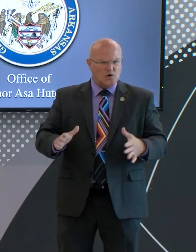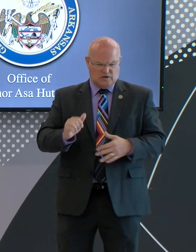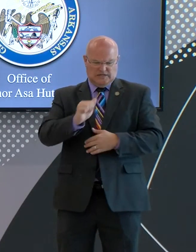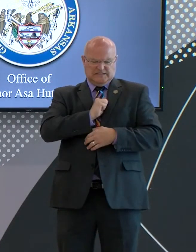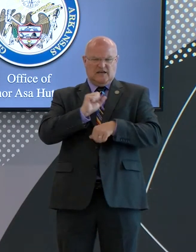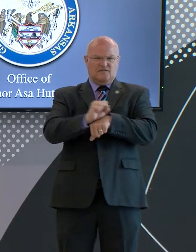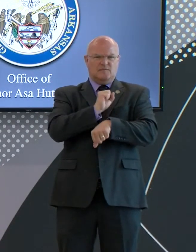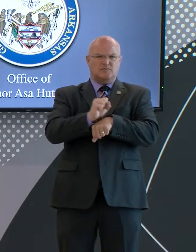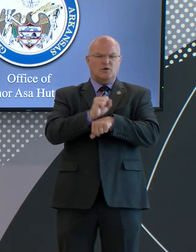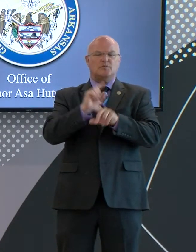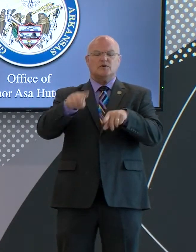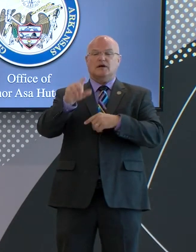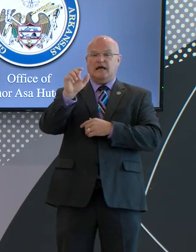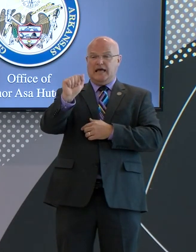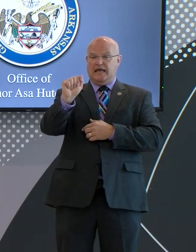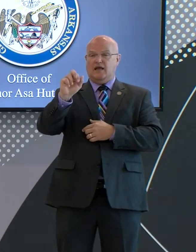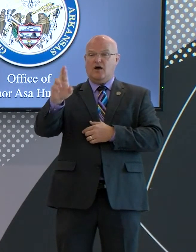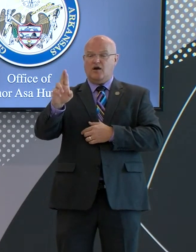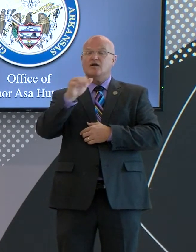self-employed, go to